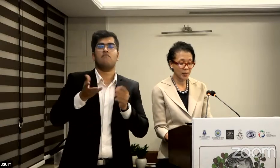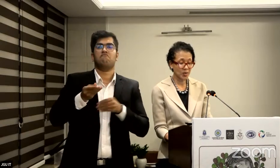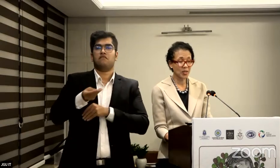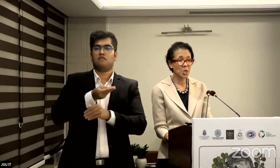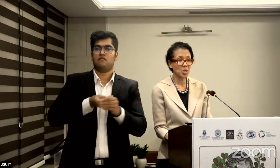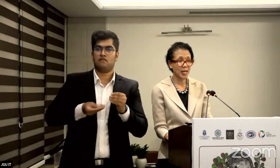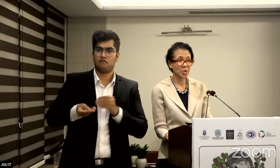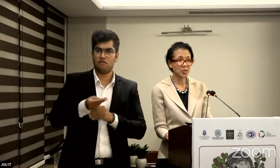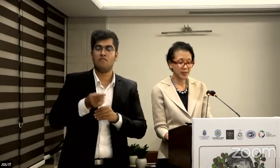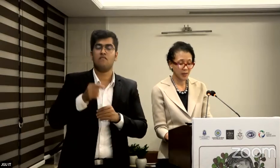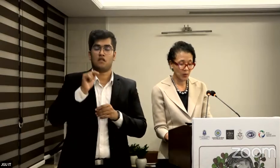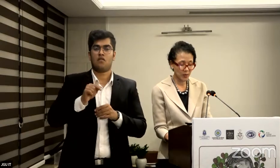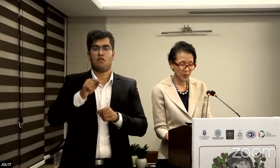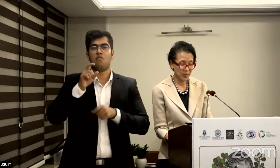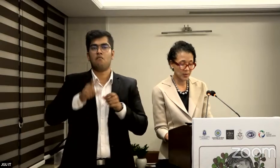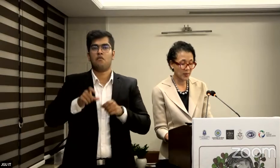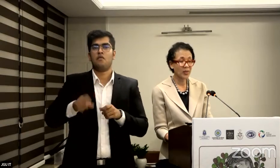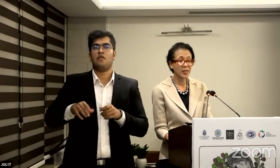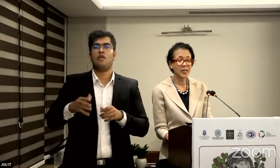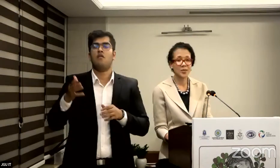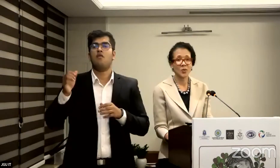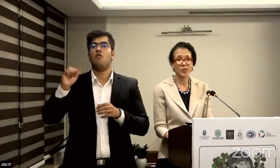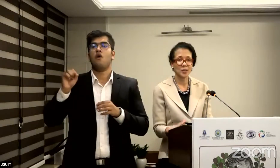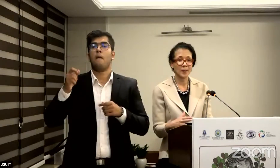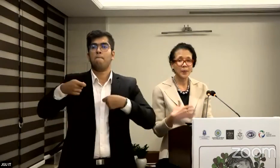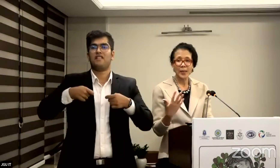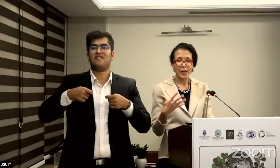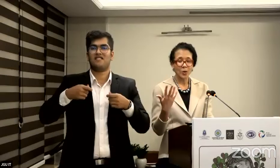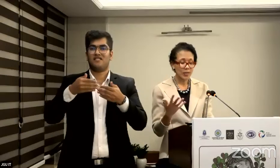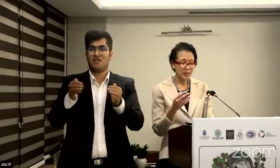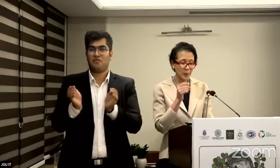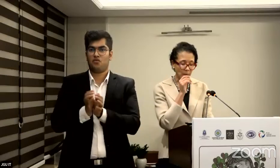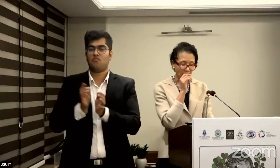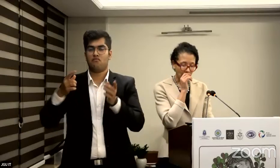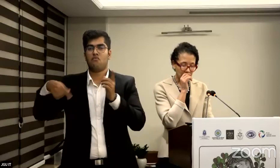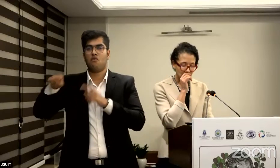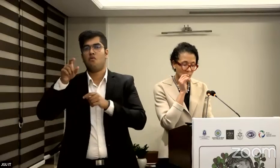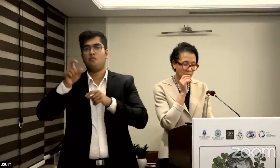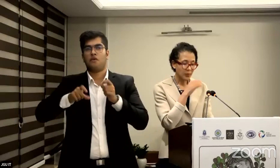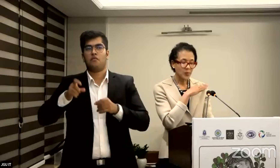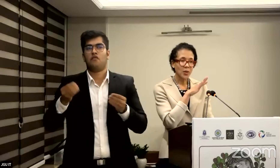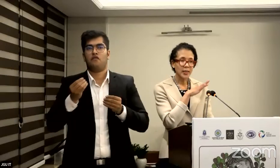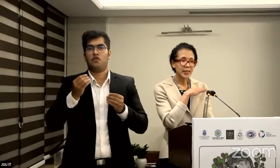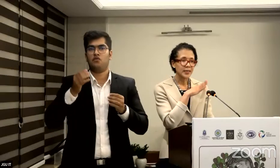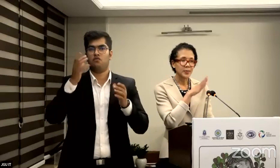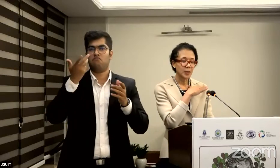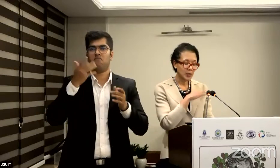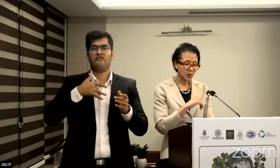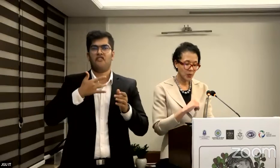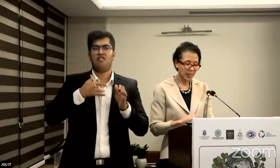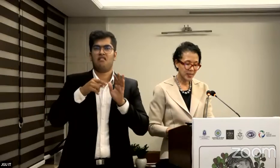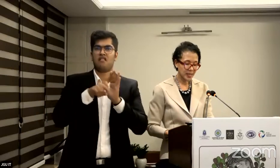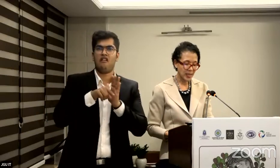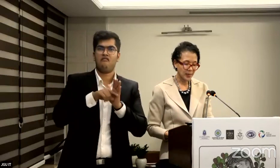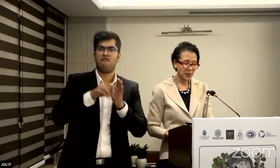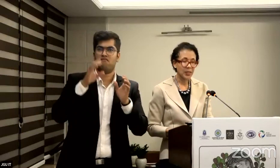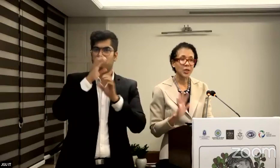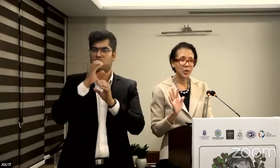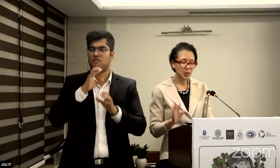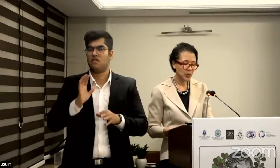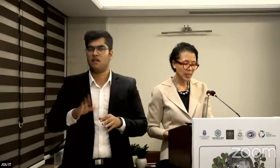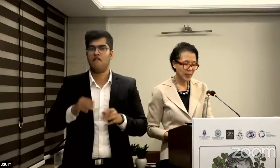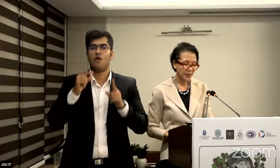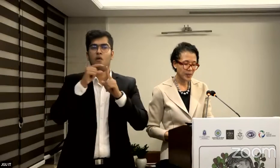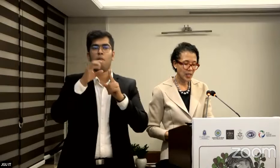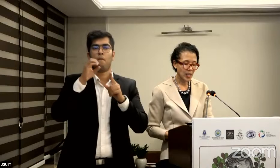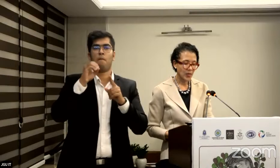much consternation actually in the US business community. So there's a recent story reported in the political press,